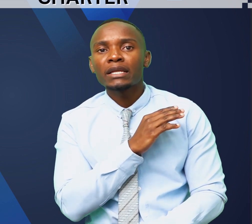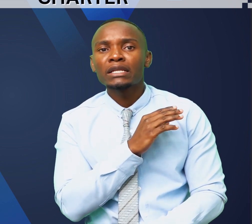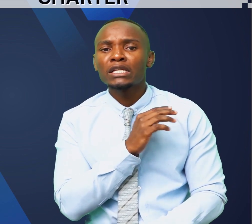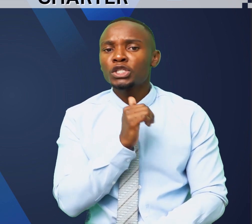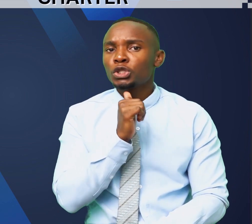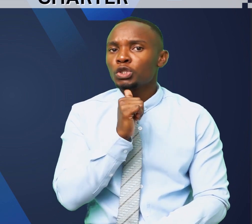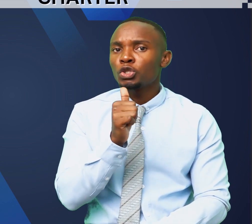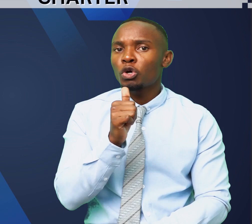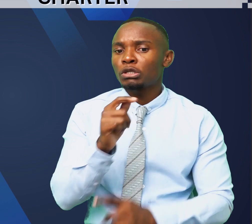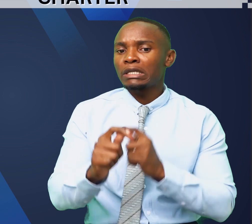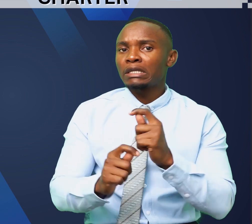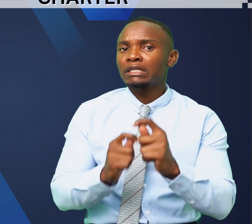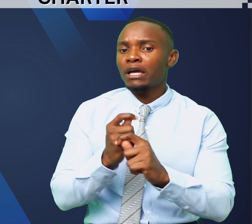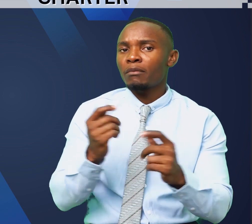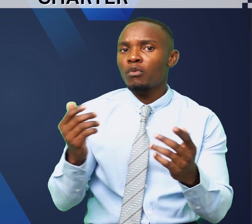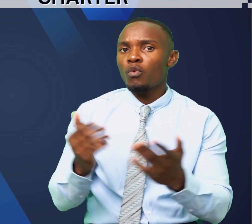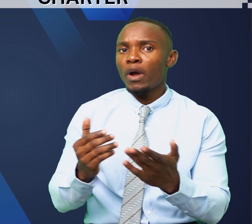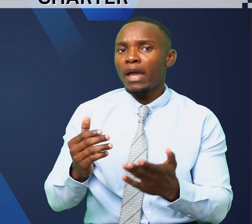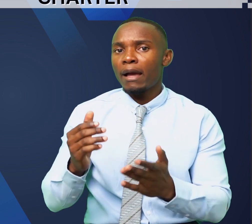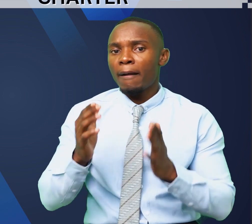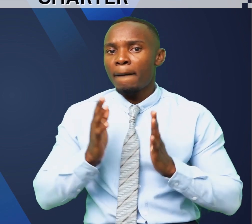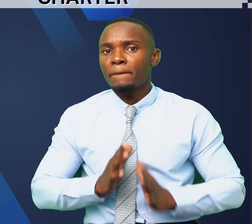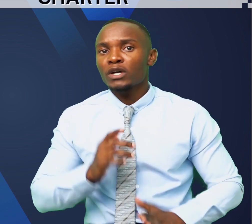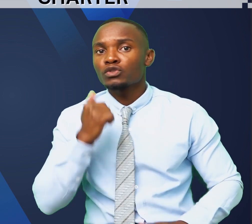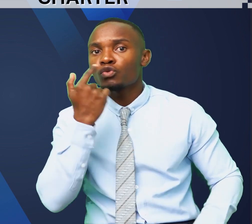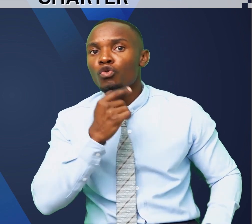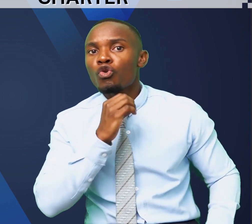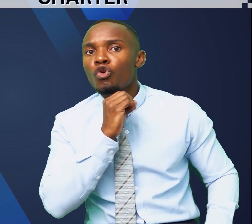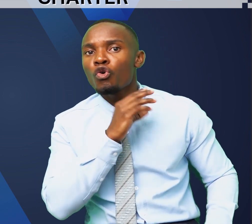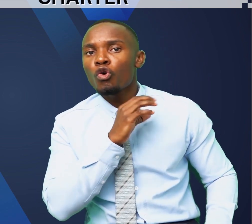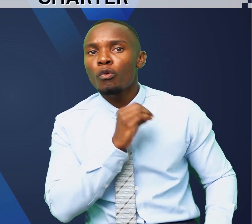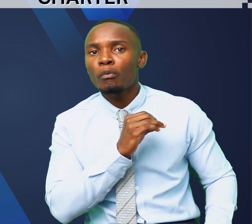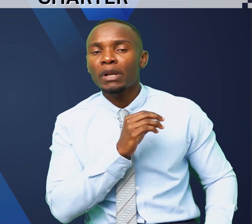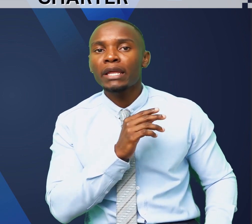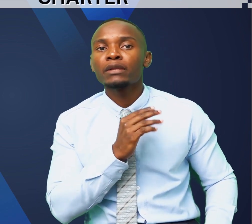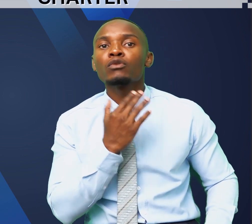where complainant opts to remain anonymous.